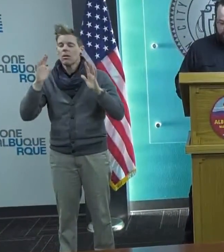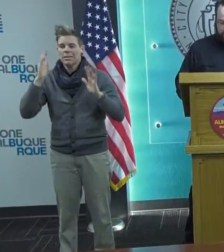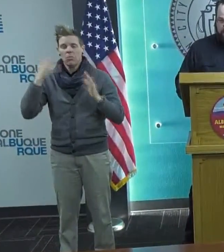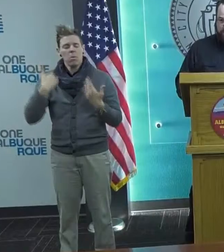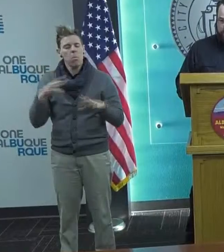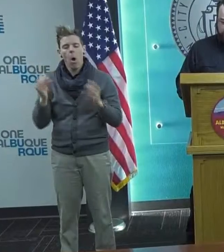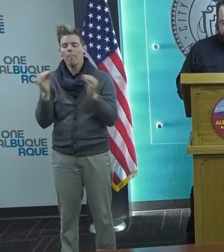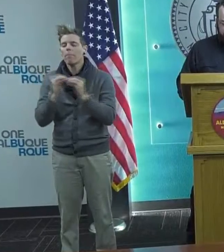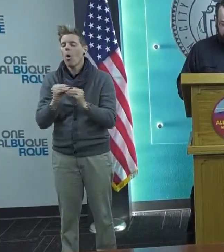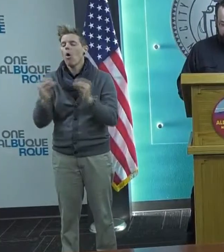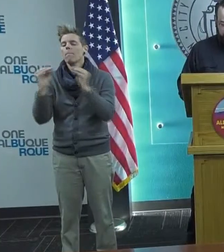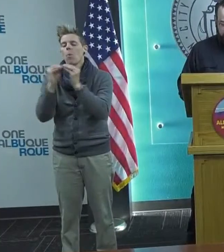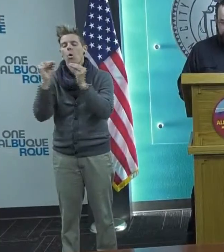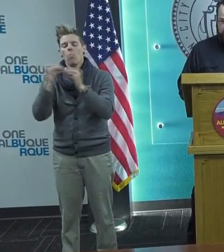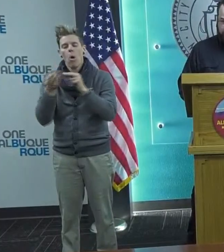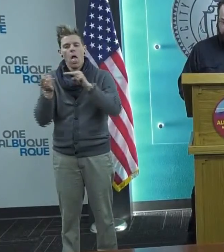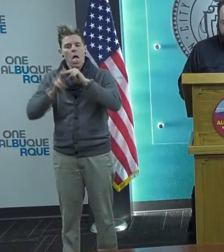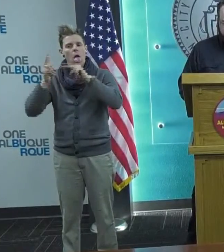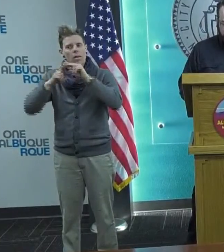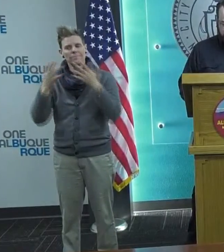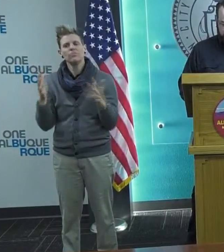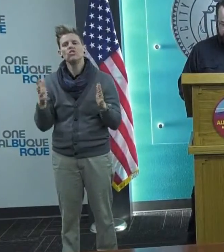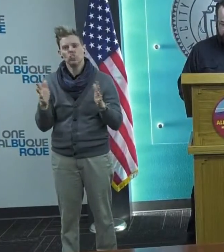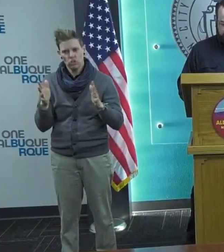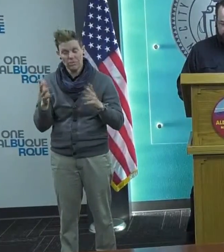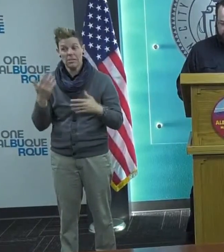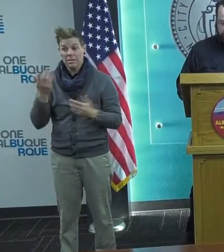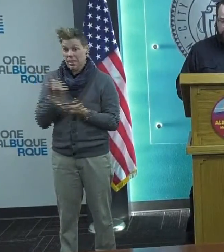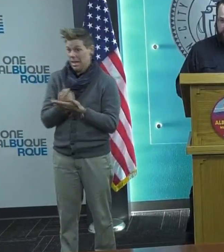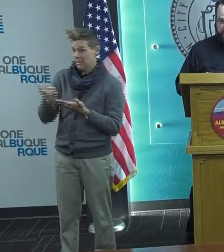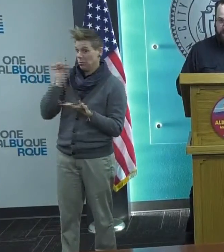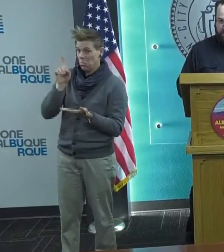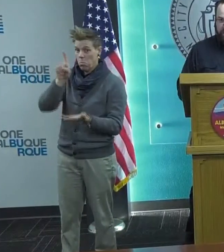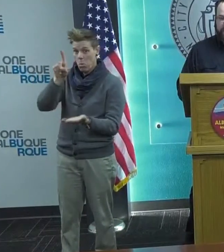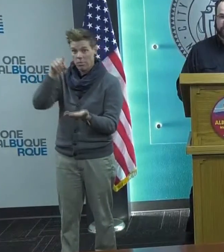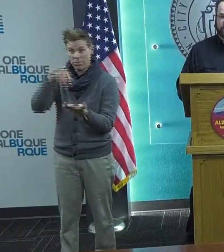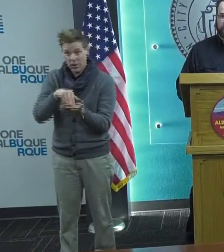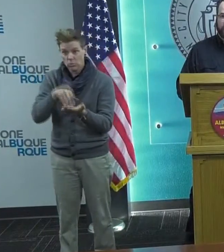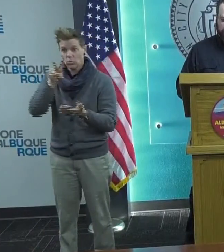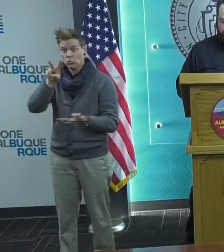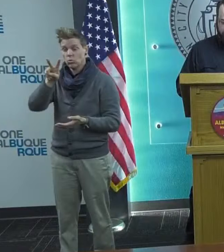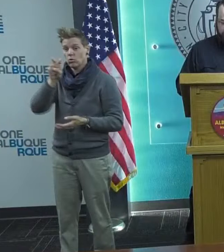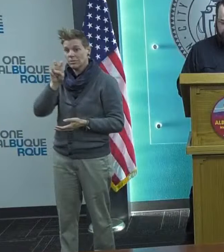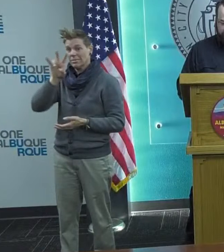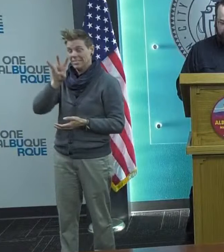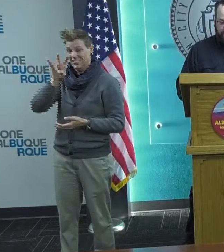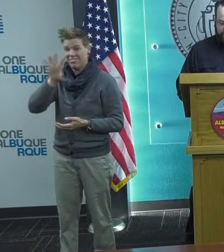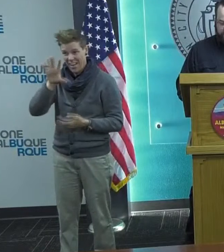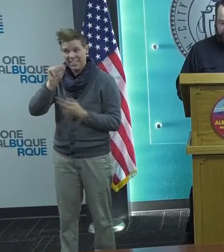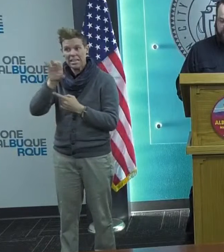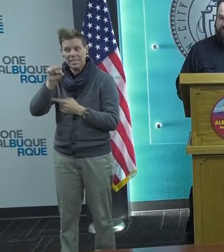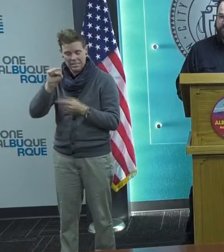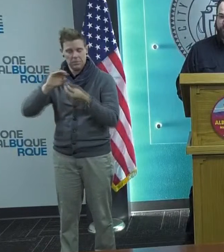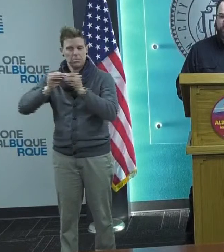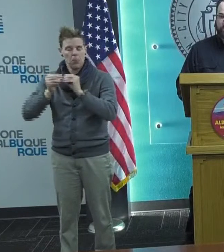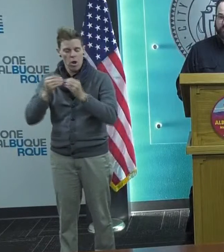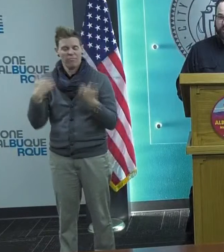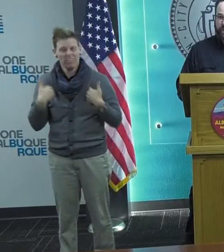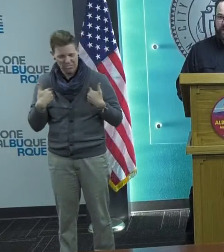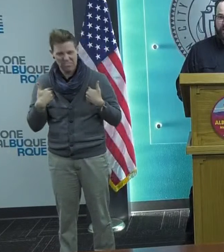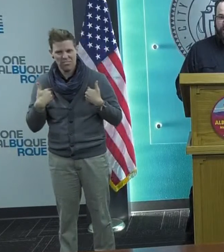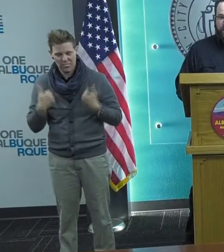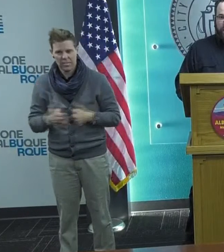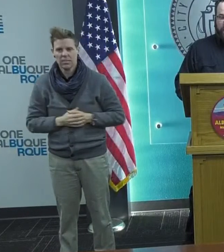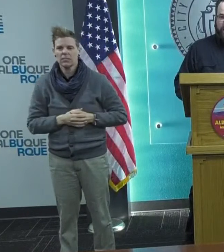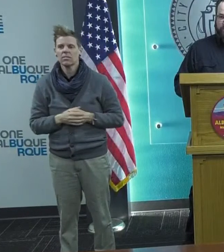last week, there were 1,275 new cases for Bernalillo County. That's up from about 100 cases, up from 1,185 the week